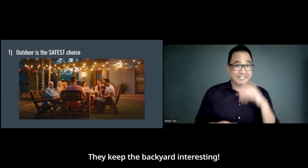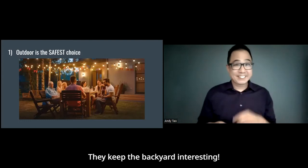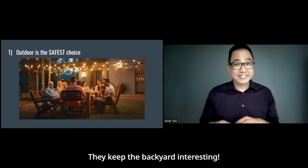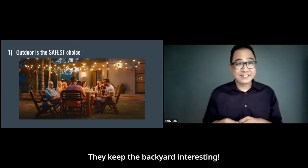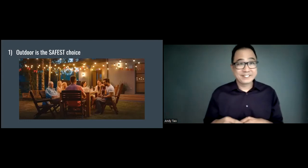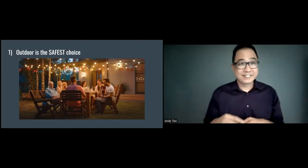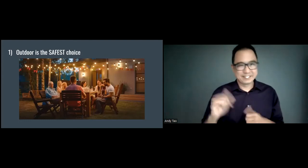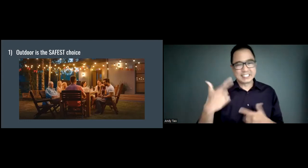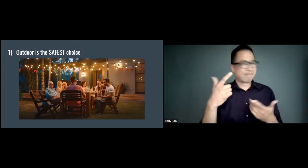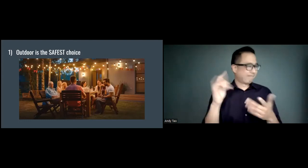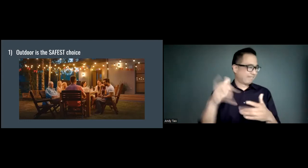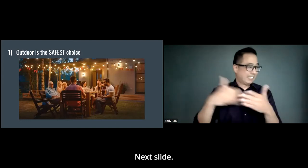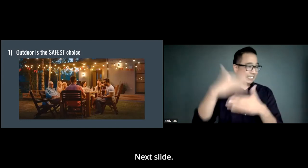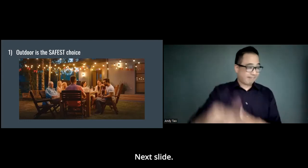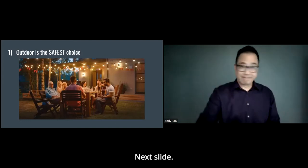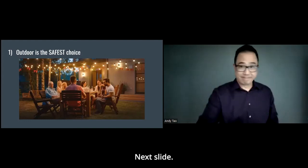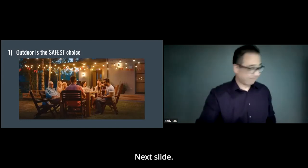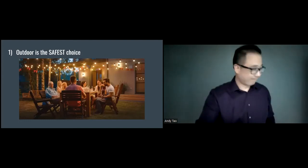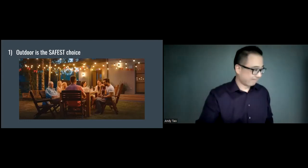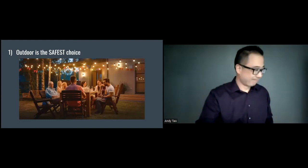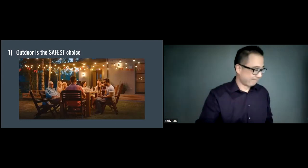bonfires. We keep the outdoors interesting.